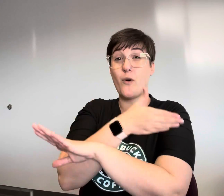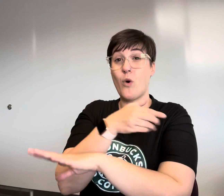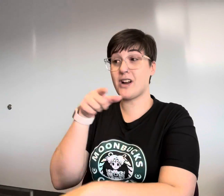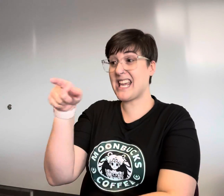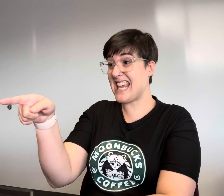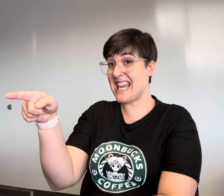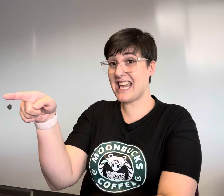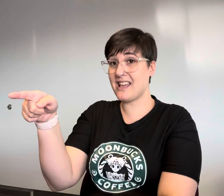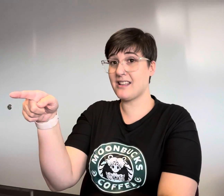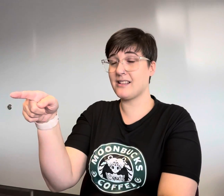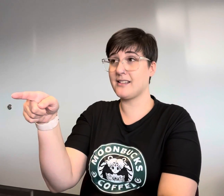Before